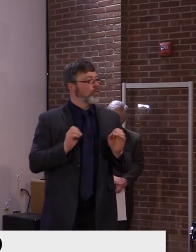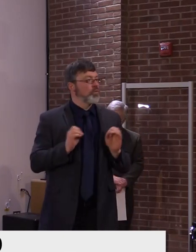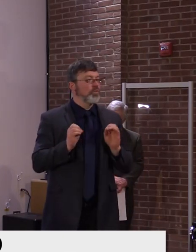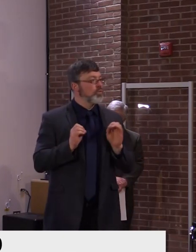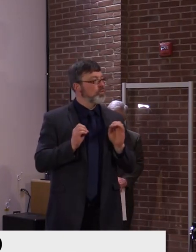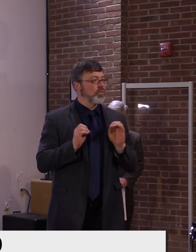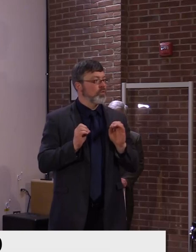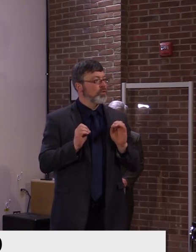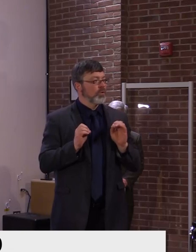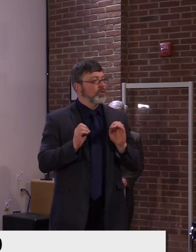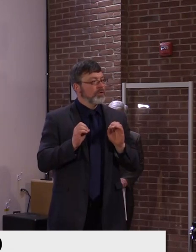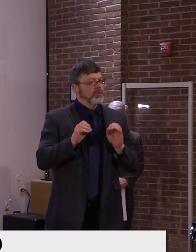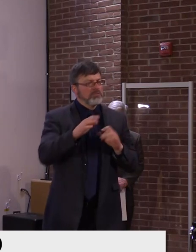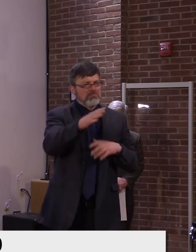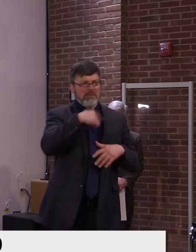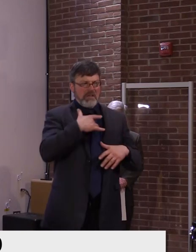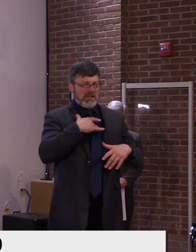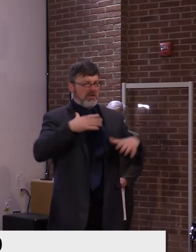Dr. Levine?